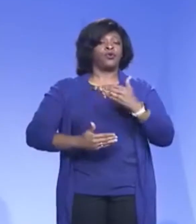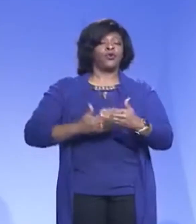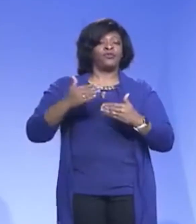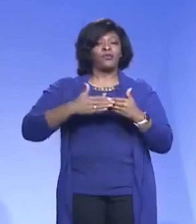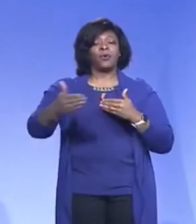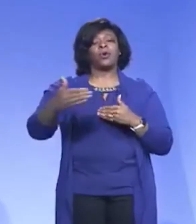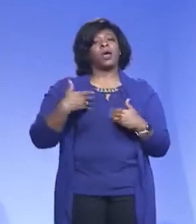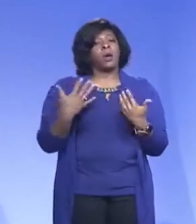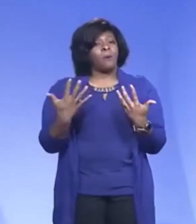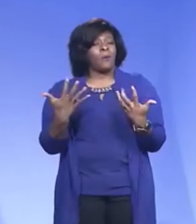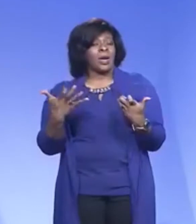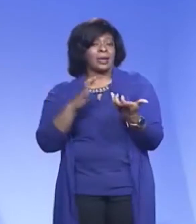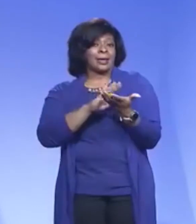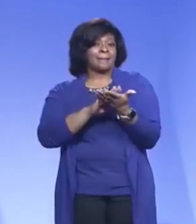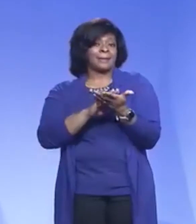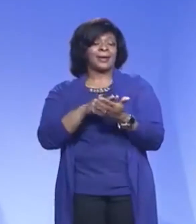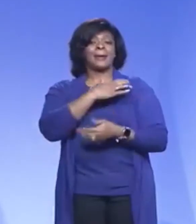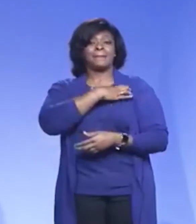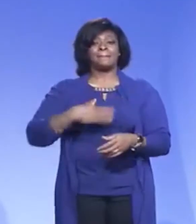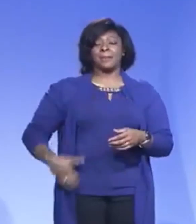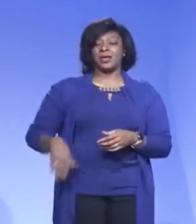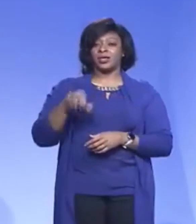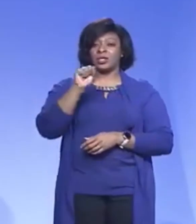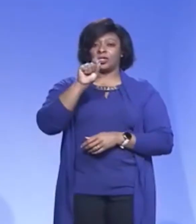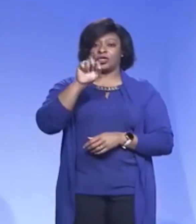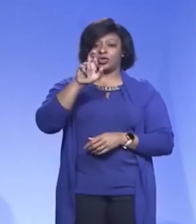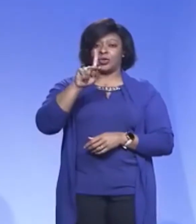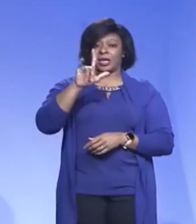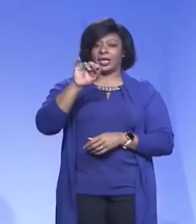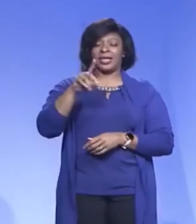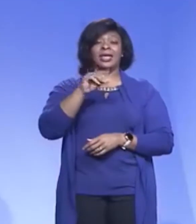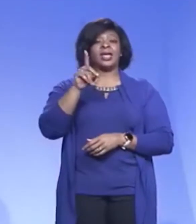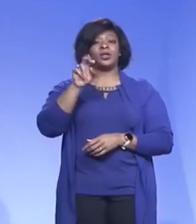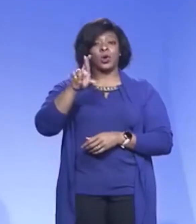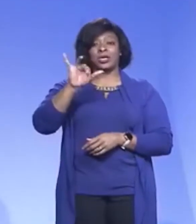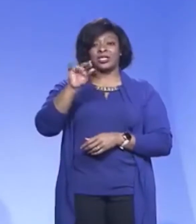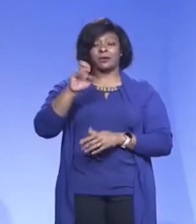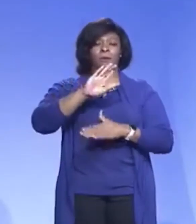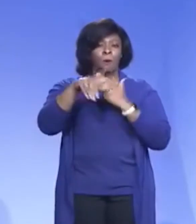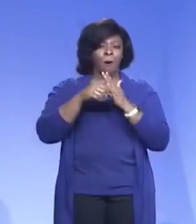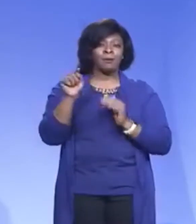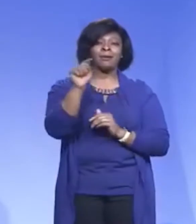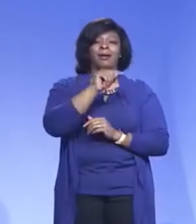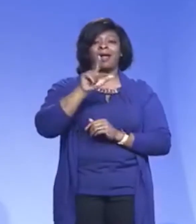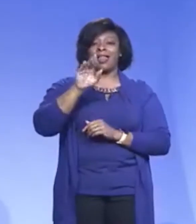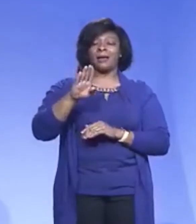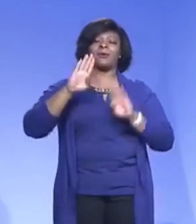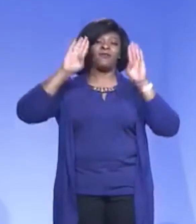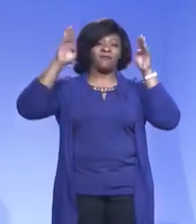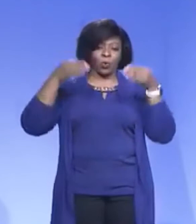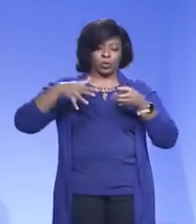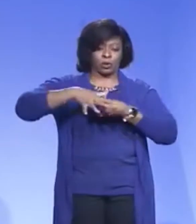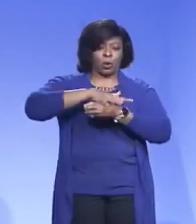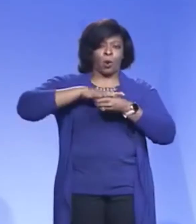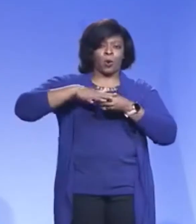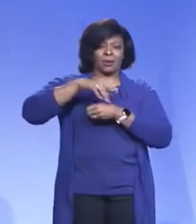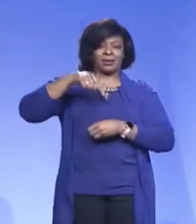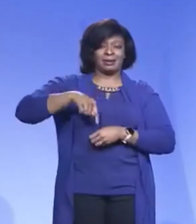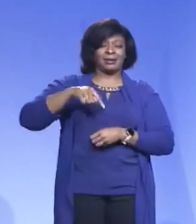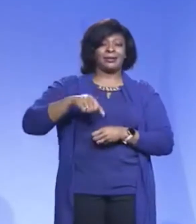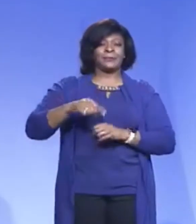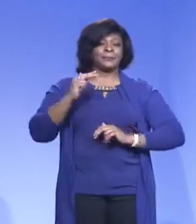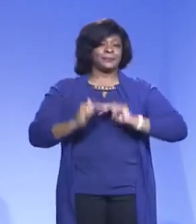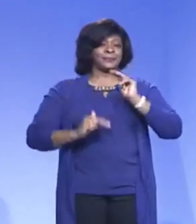I really want to commend Mayor Strickland and Dr. Jane, as well as all of the labs, for focusing locally and building